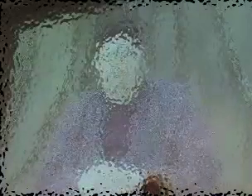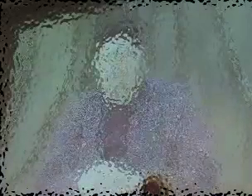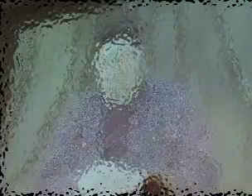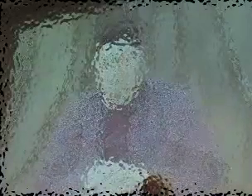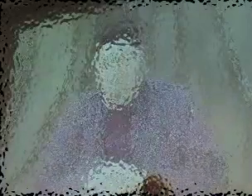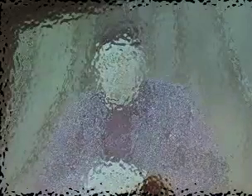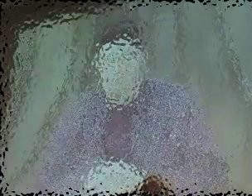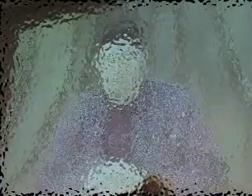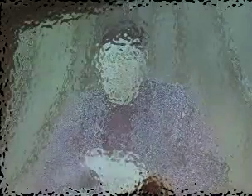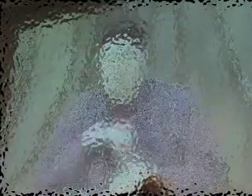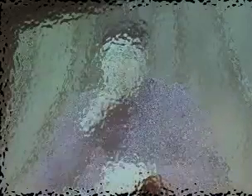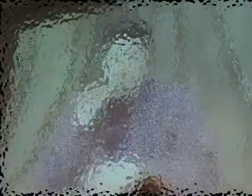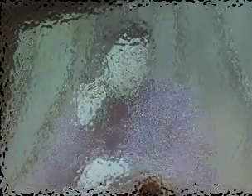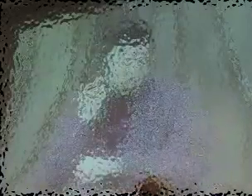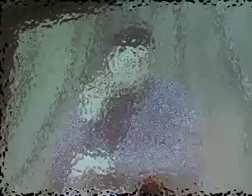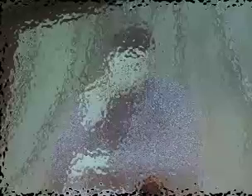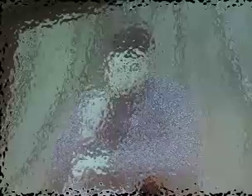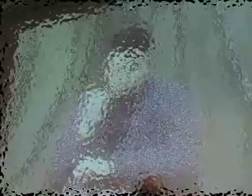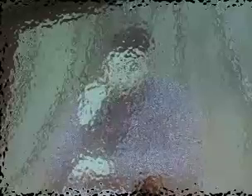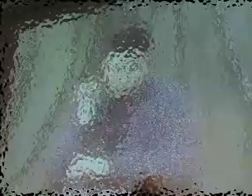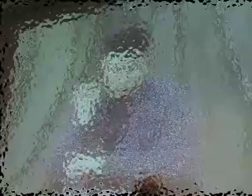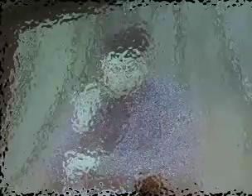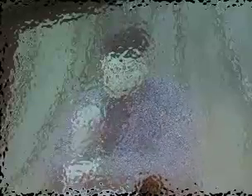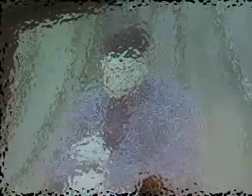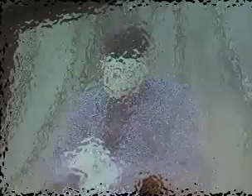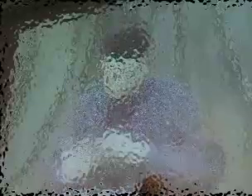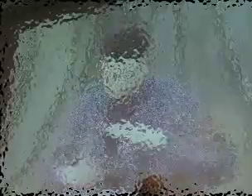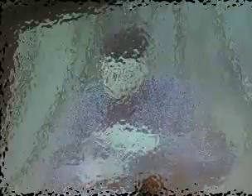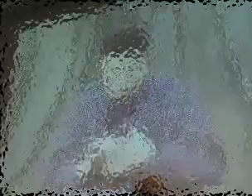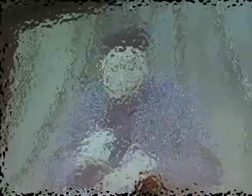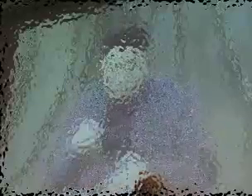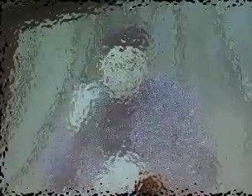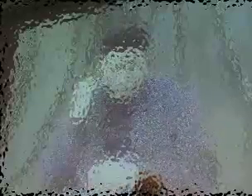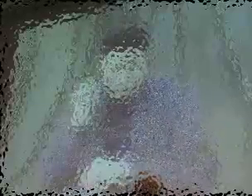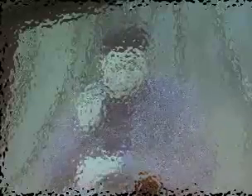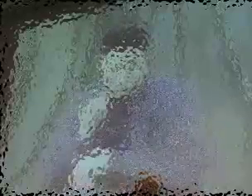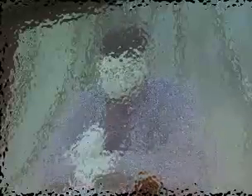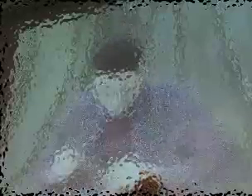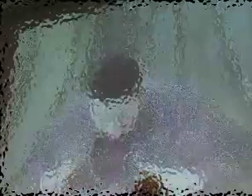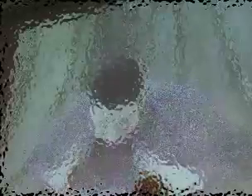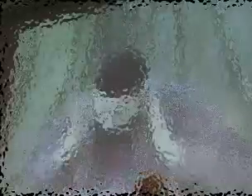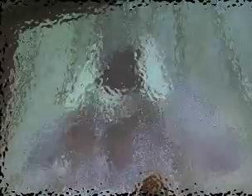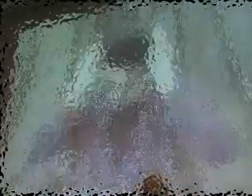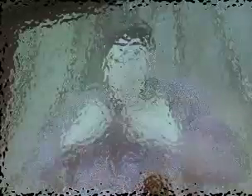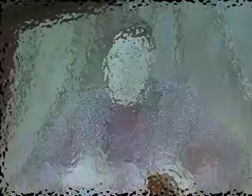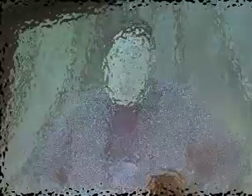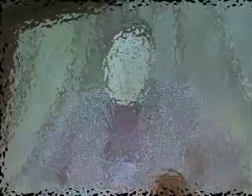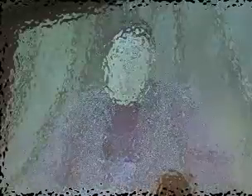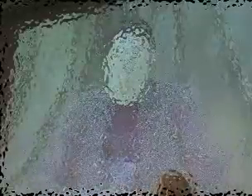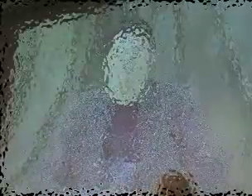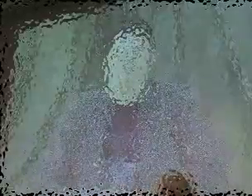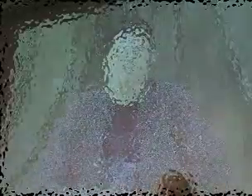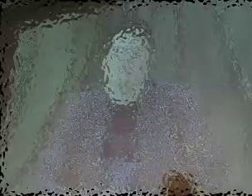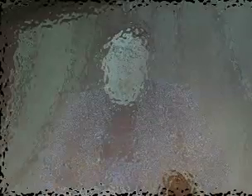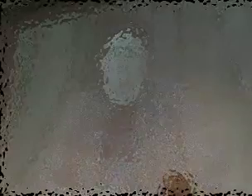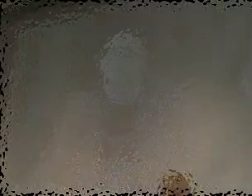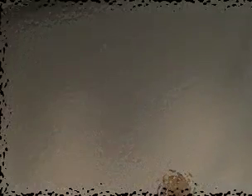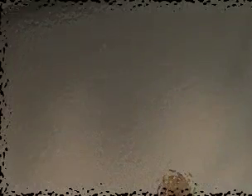Okay, number 40. Don't lean your head over. If you lean your head over the stove like that, if you lean over like that, your hair is going to catch on fire.